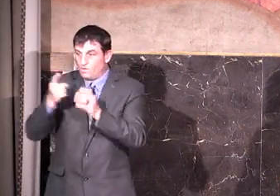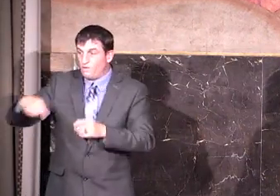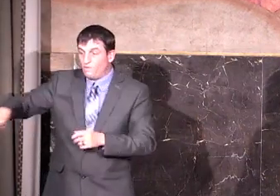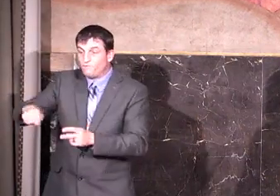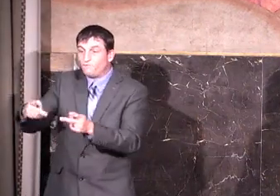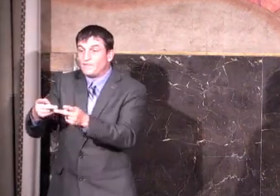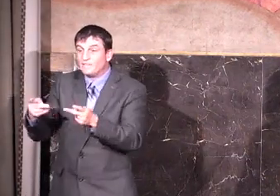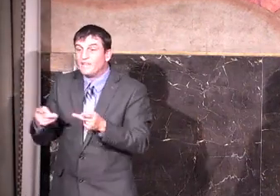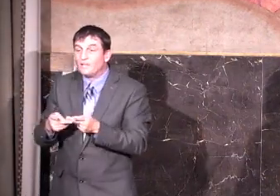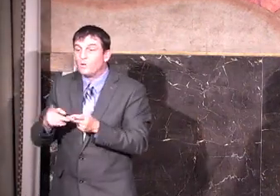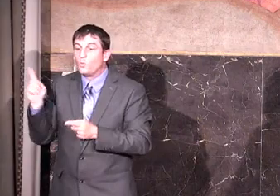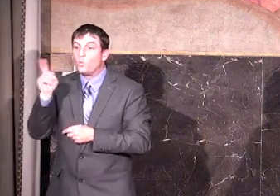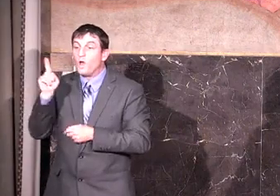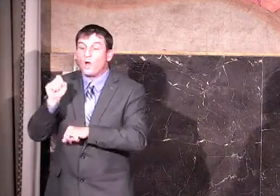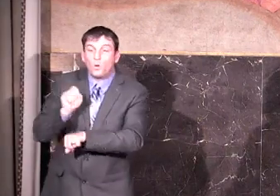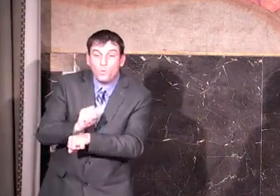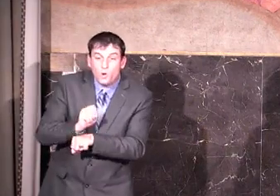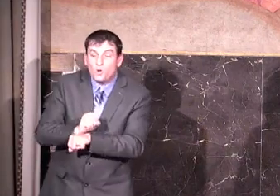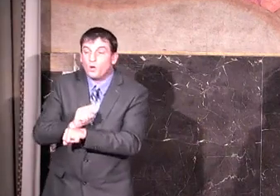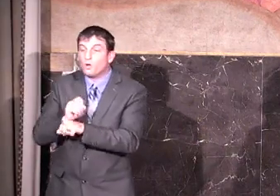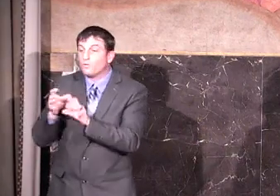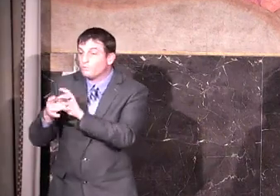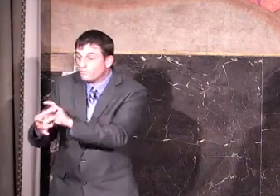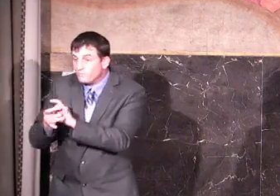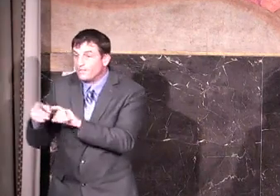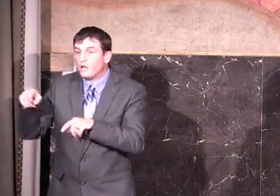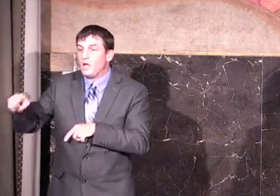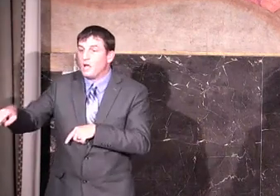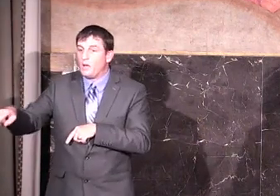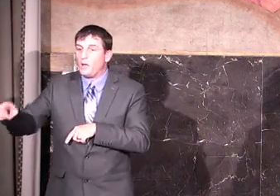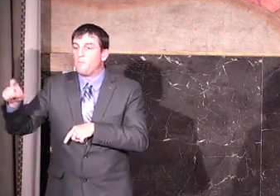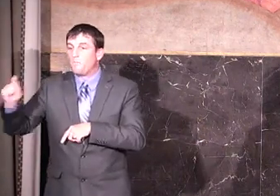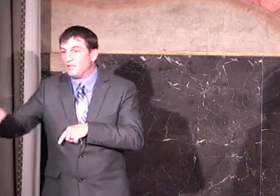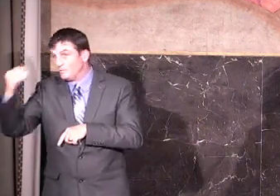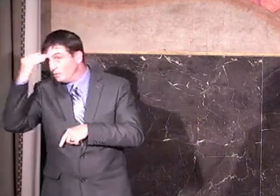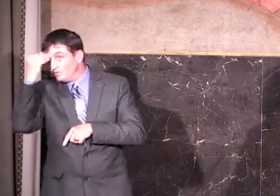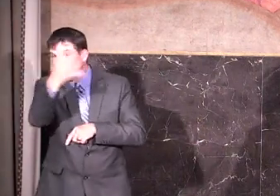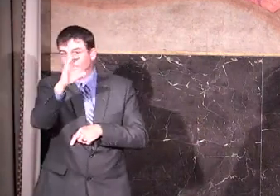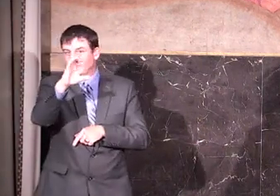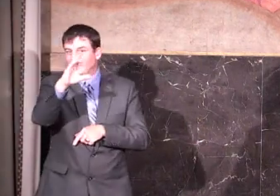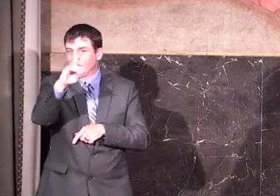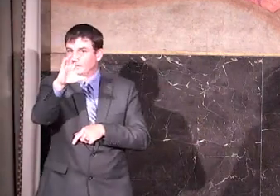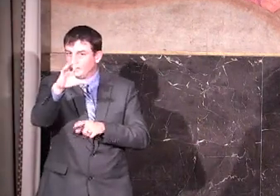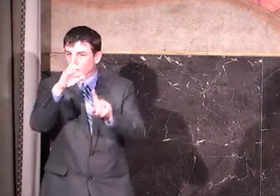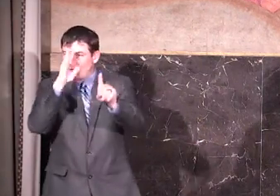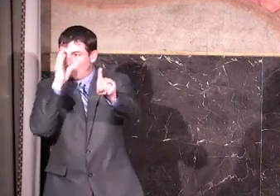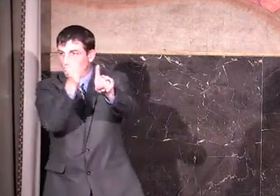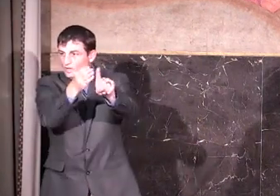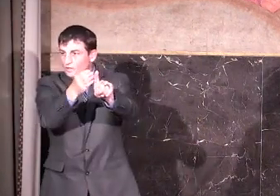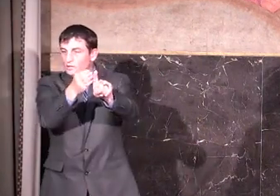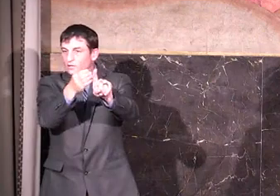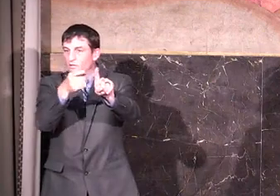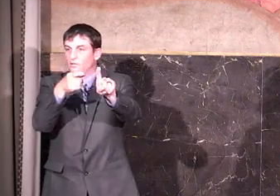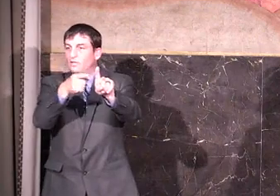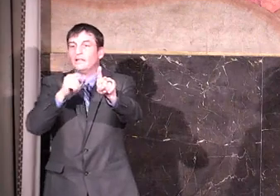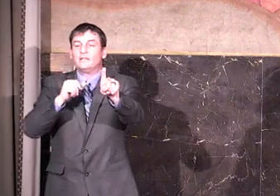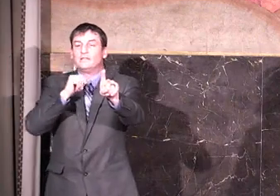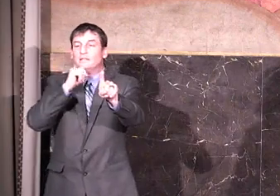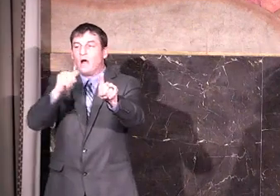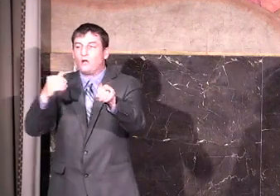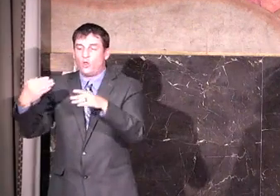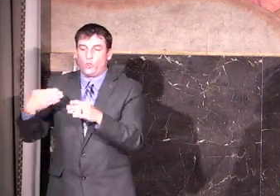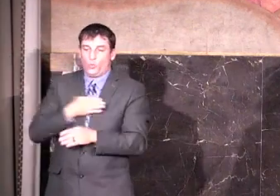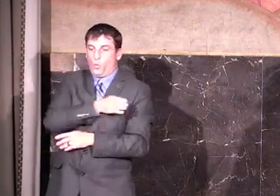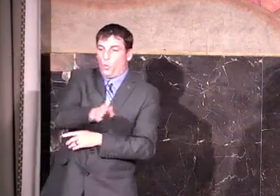they work with or regulate that they report to the CDC directly. That's not a reporting mechanism that comes directly through the